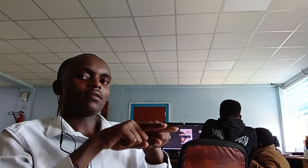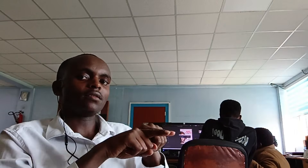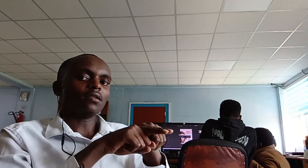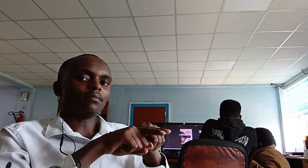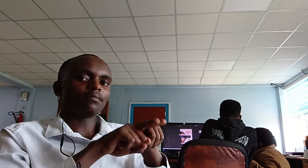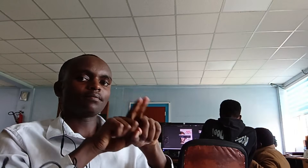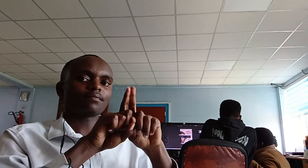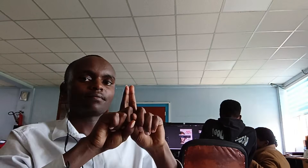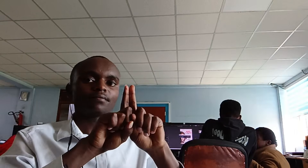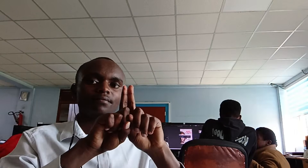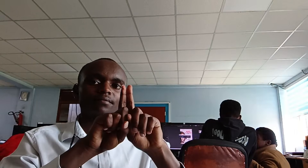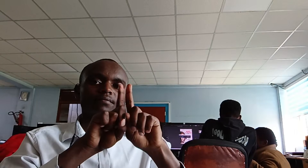same.